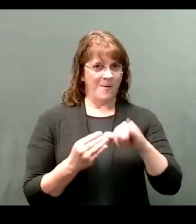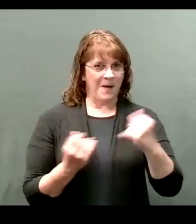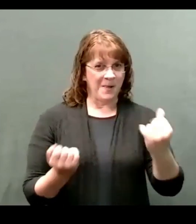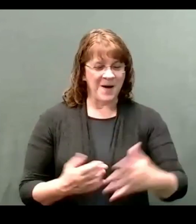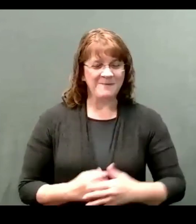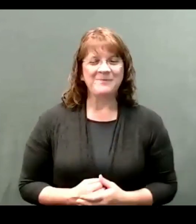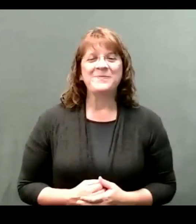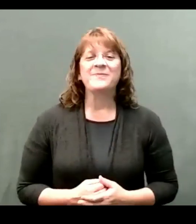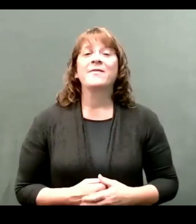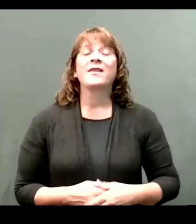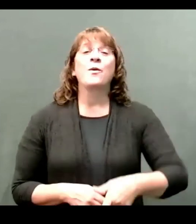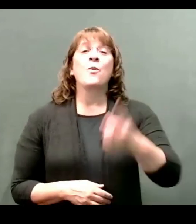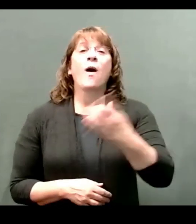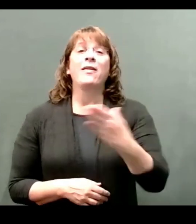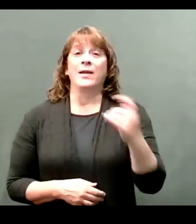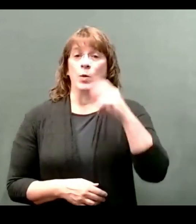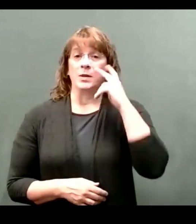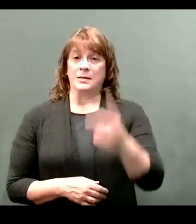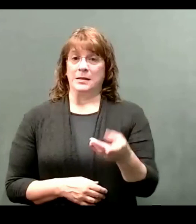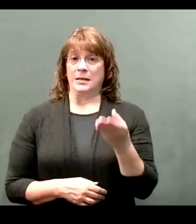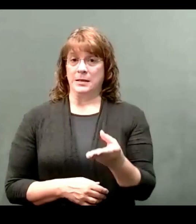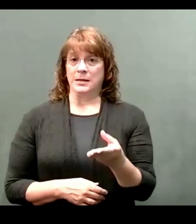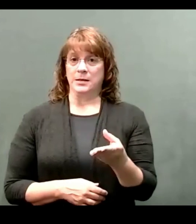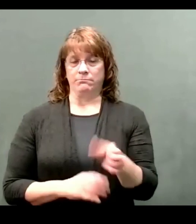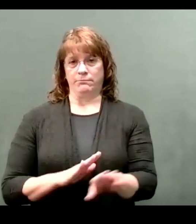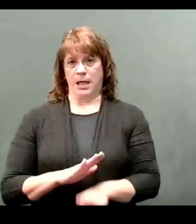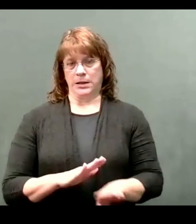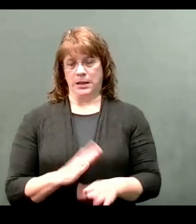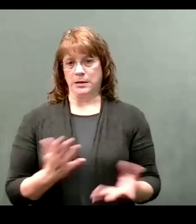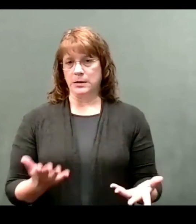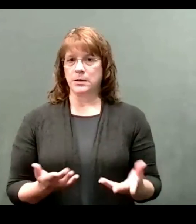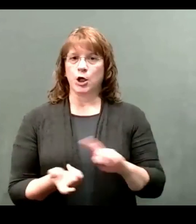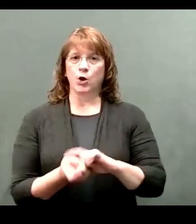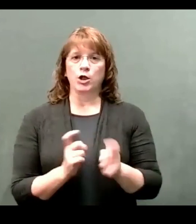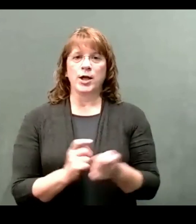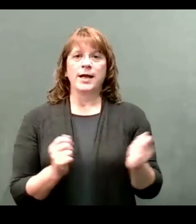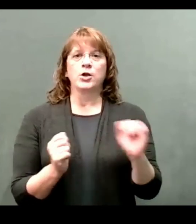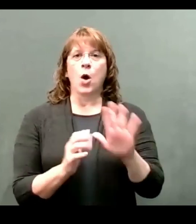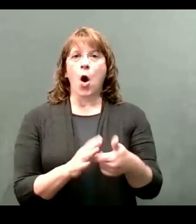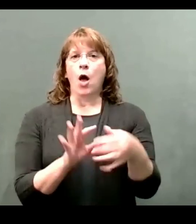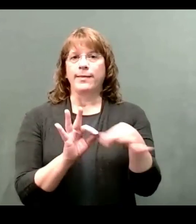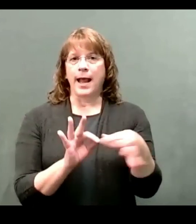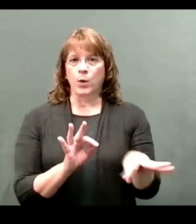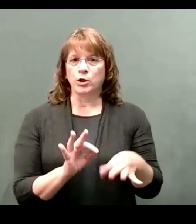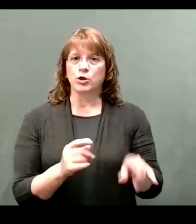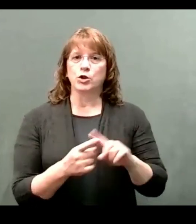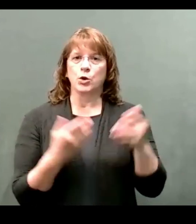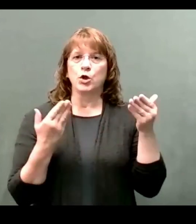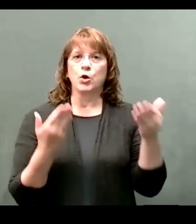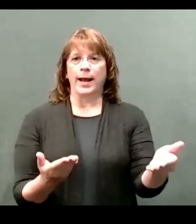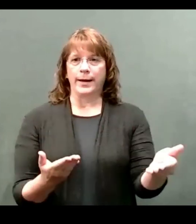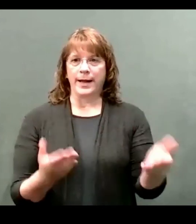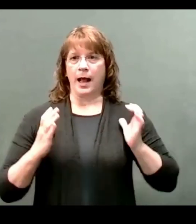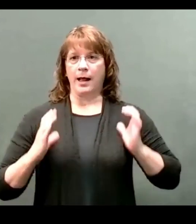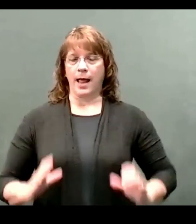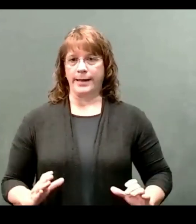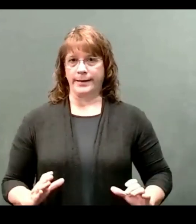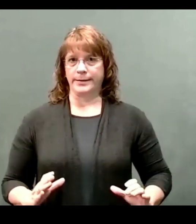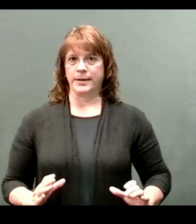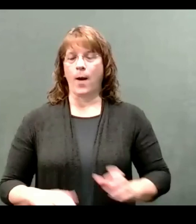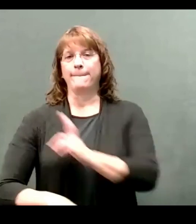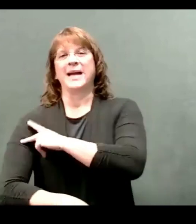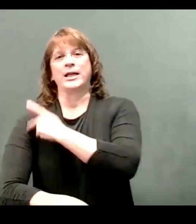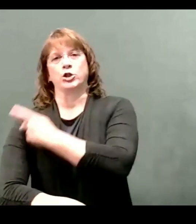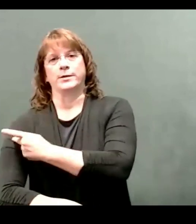that. One of the things that you'll see, which is just very basic, is that we changed all of the language to just go ahead and be